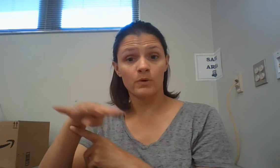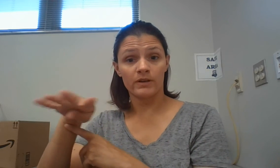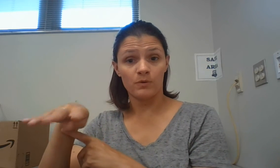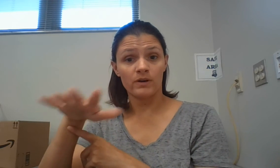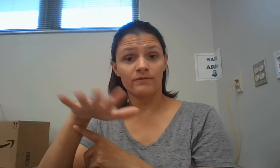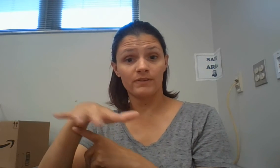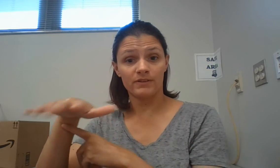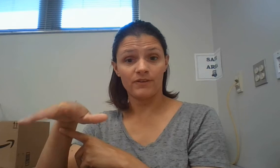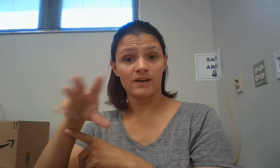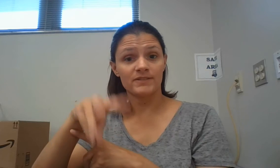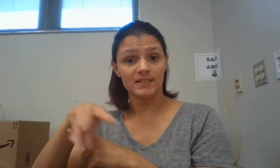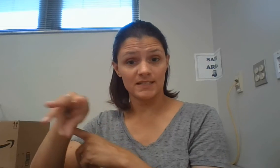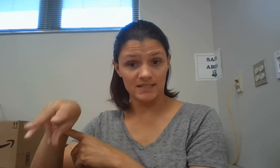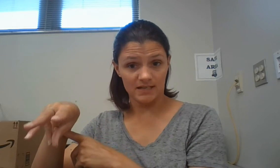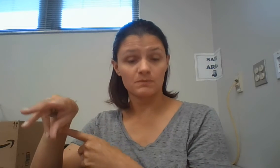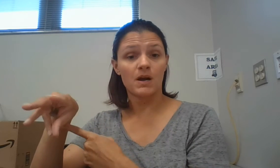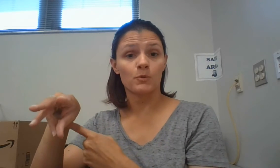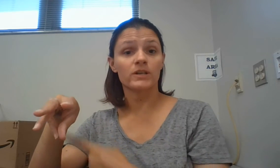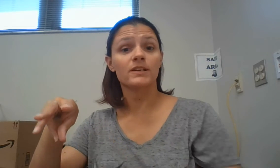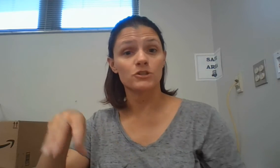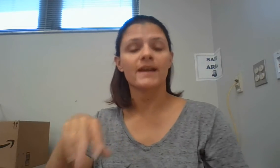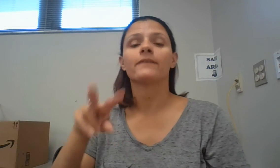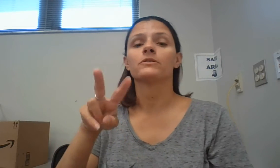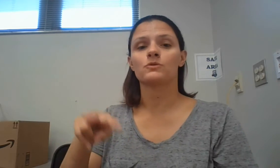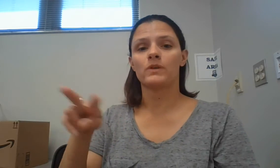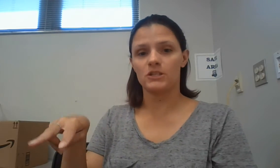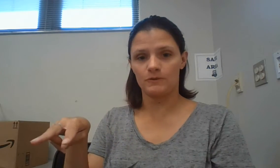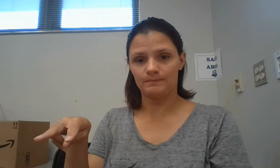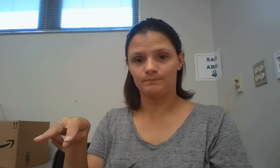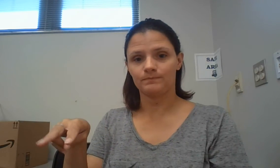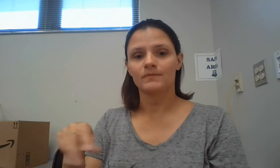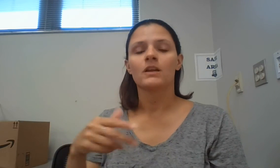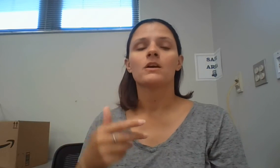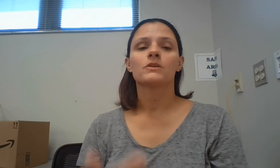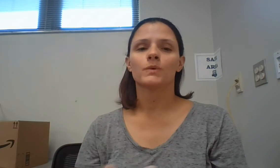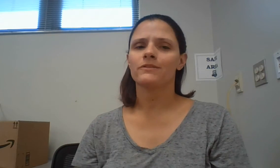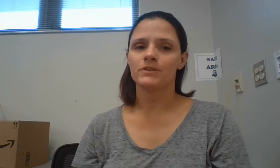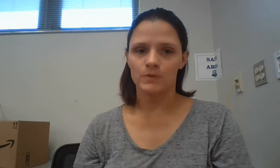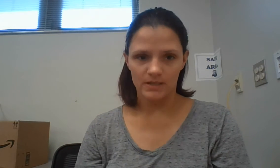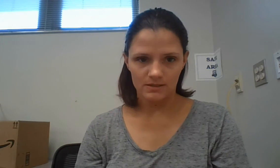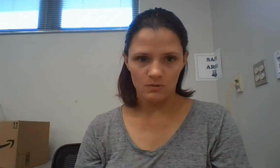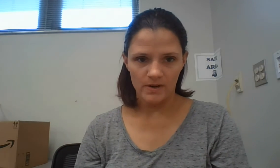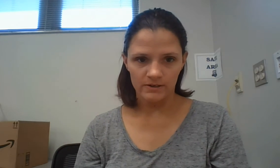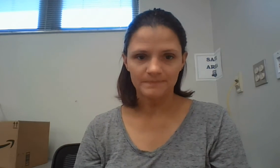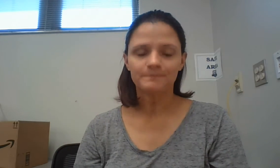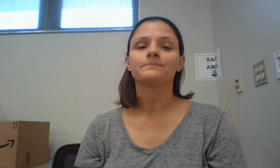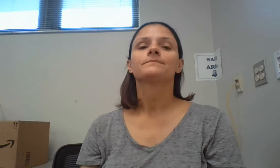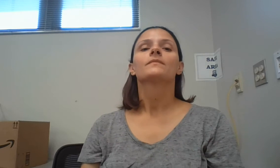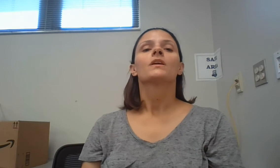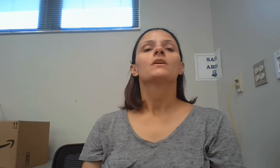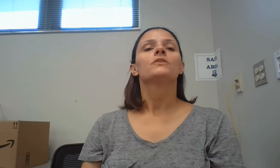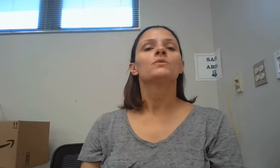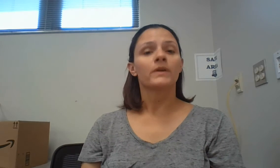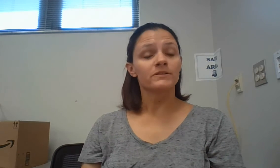44, 55, 66. Palm orientation down. 22. 23 is where it gets a little weird. You will